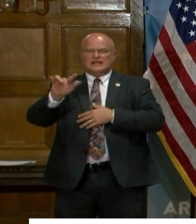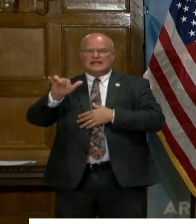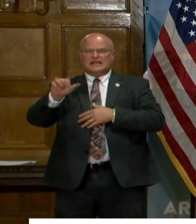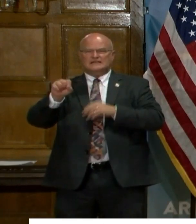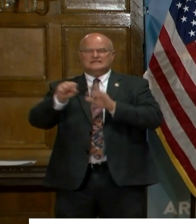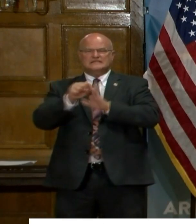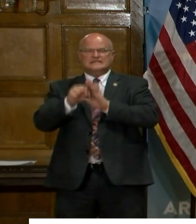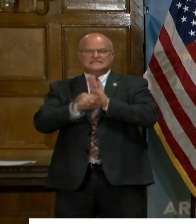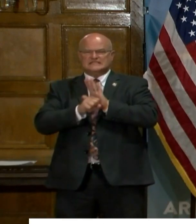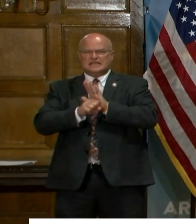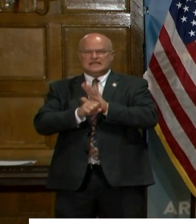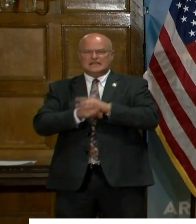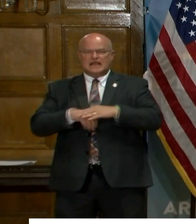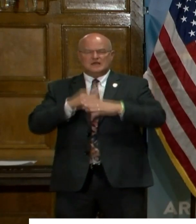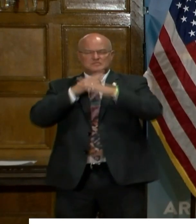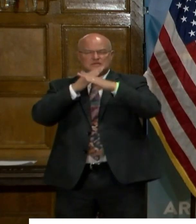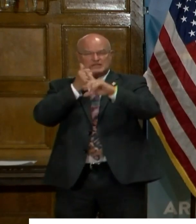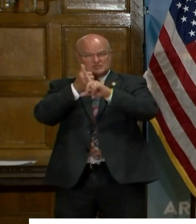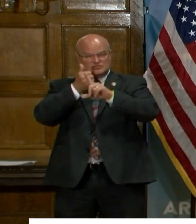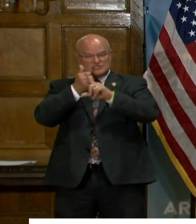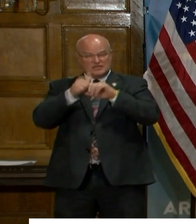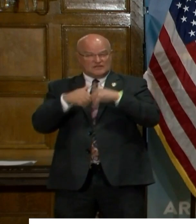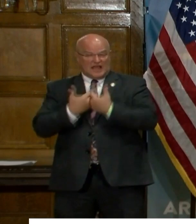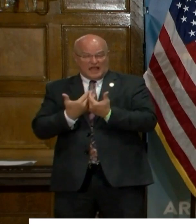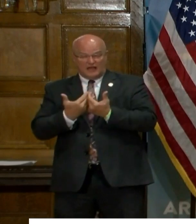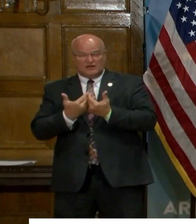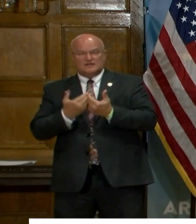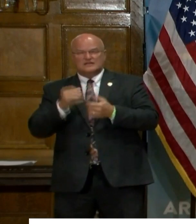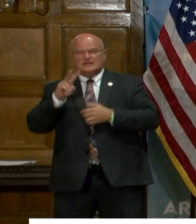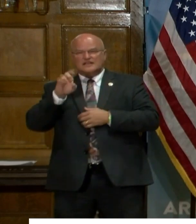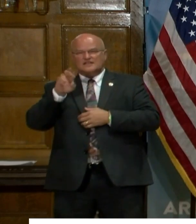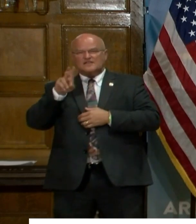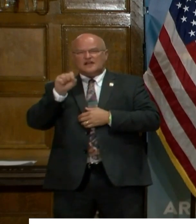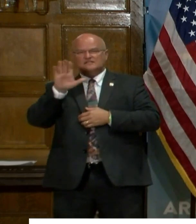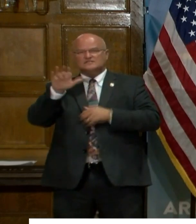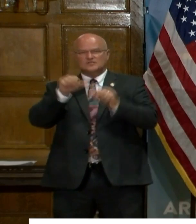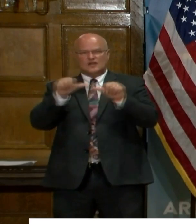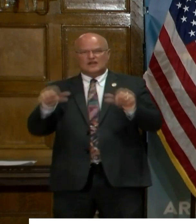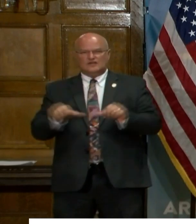a matter of how you're going to protect yourself from the virus that is in your area.